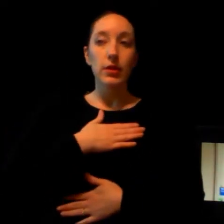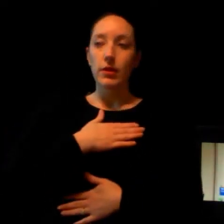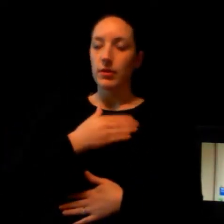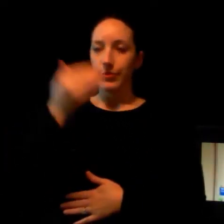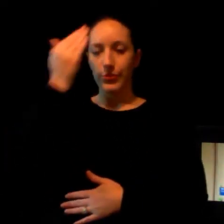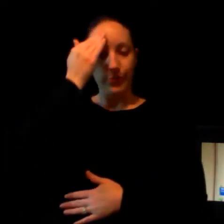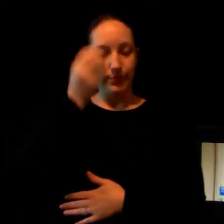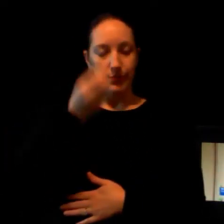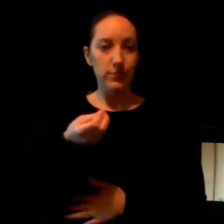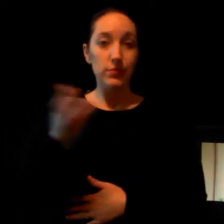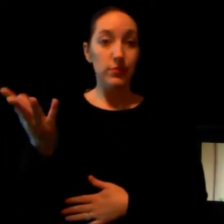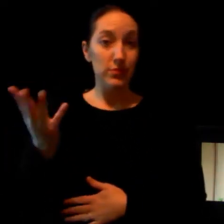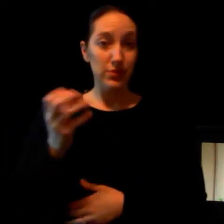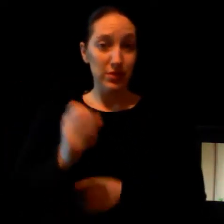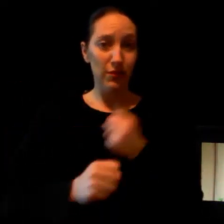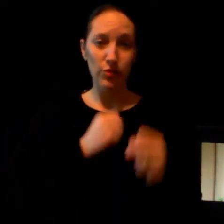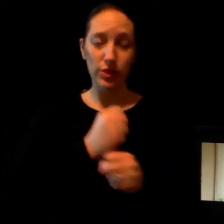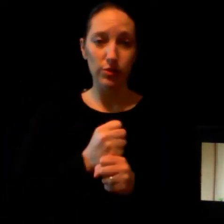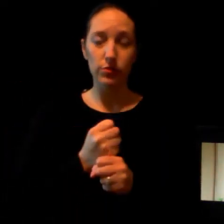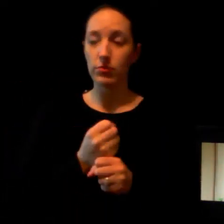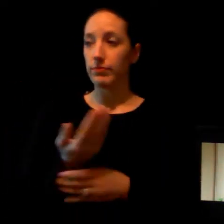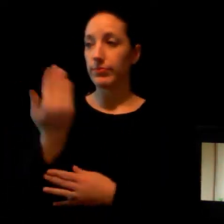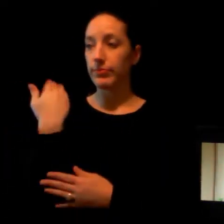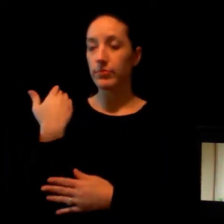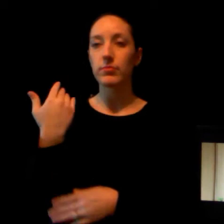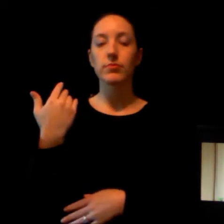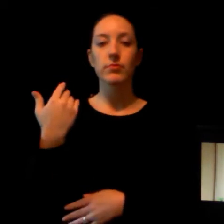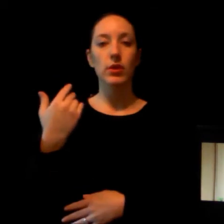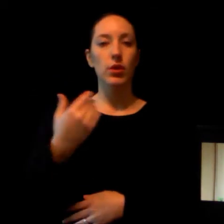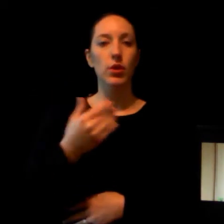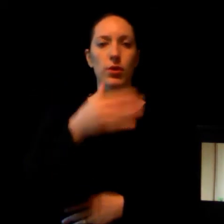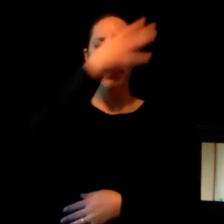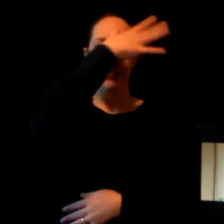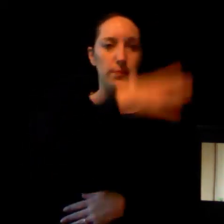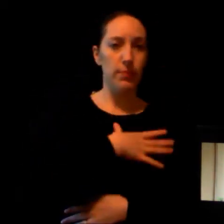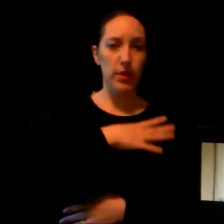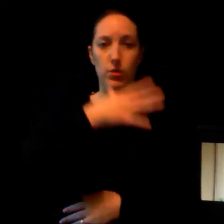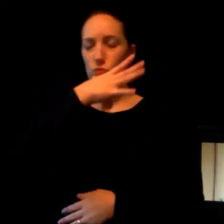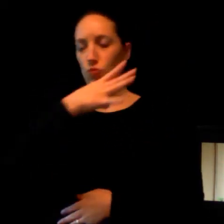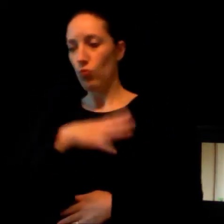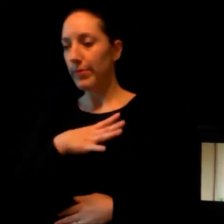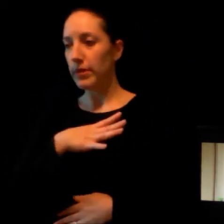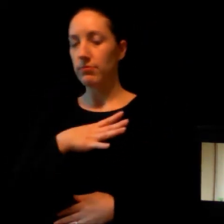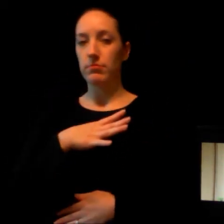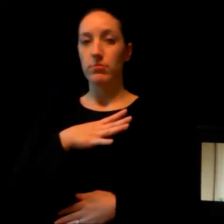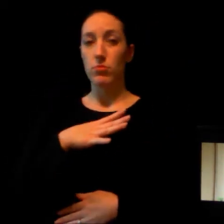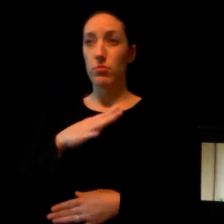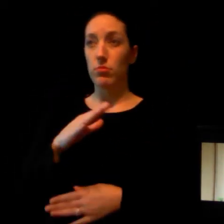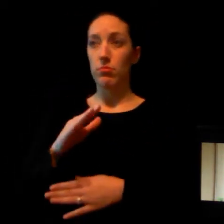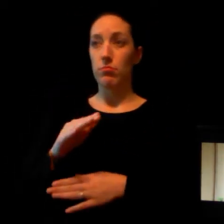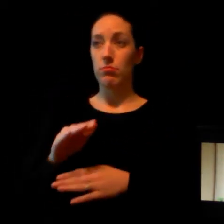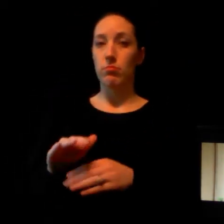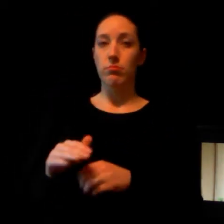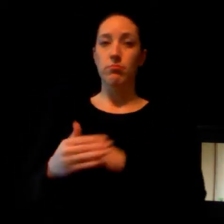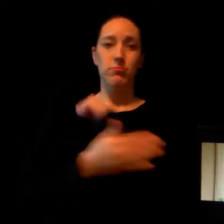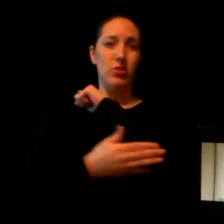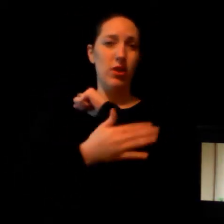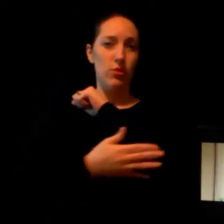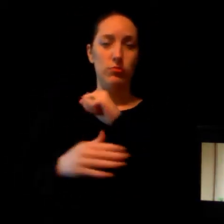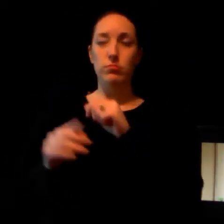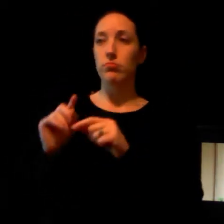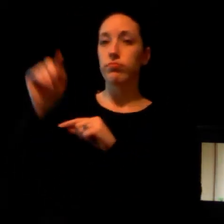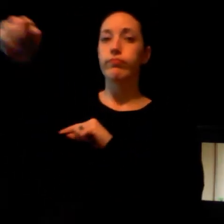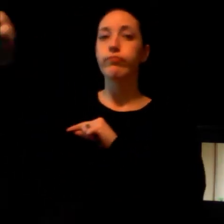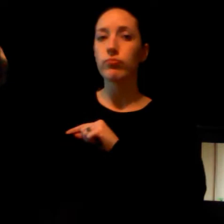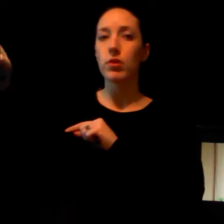several years, we have incredible young men and women who are serving in uniform overseas in the most